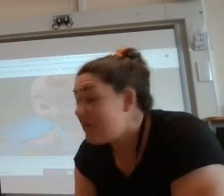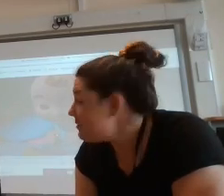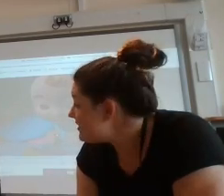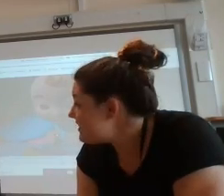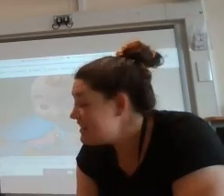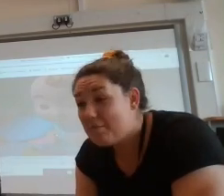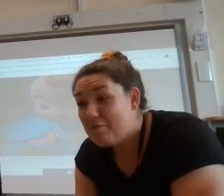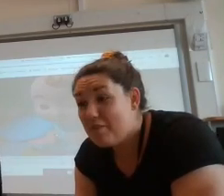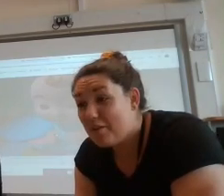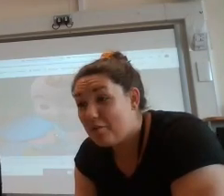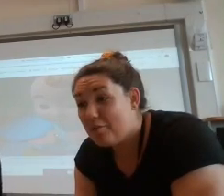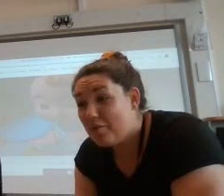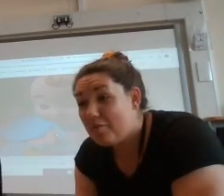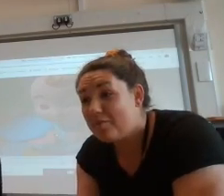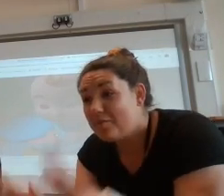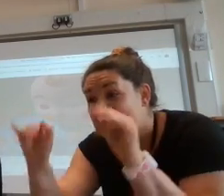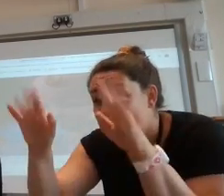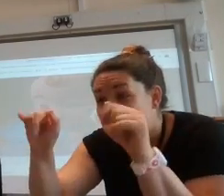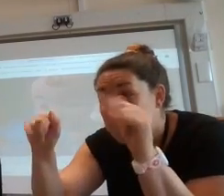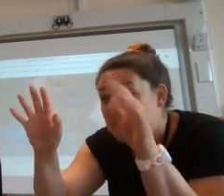we were really happy to see some of you.